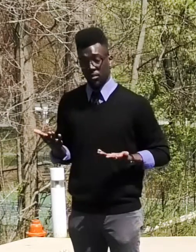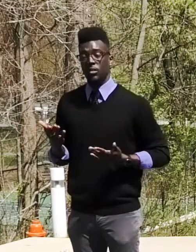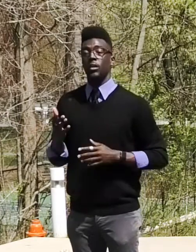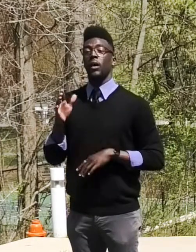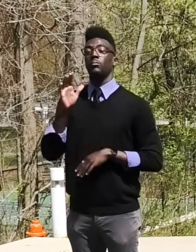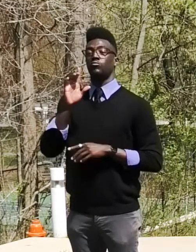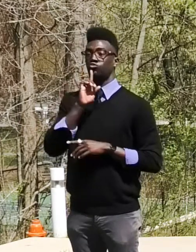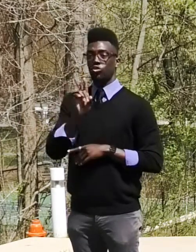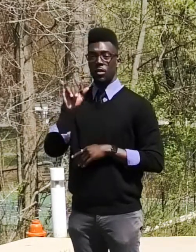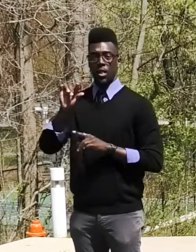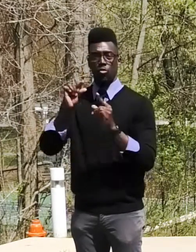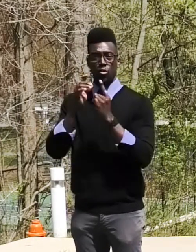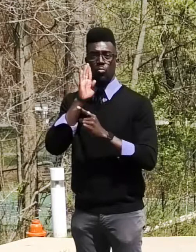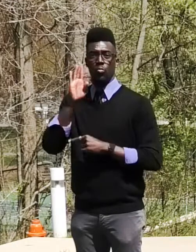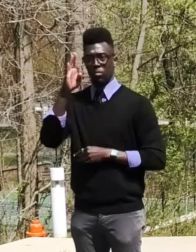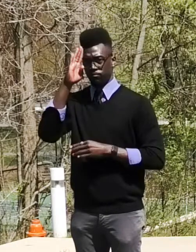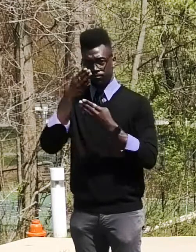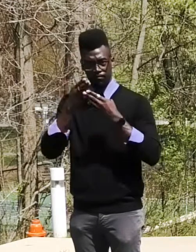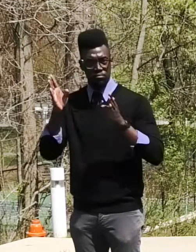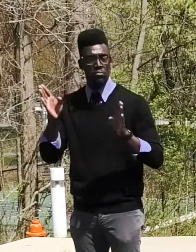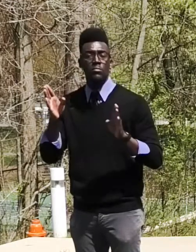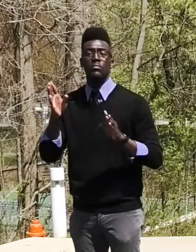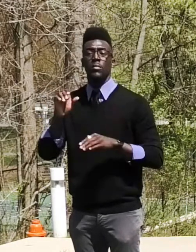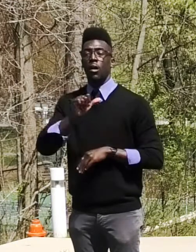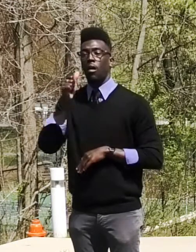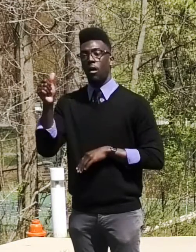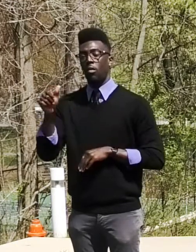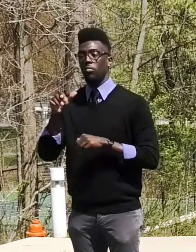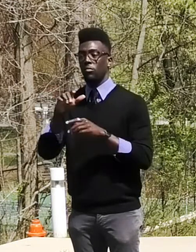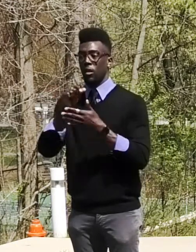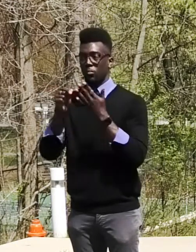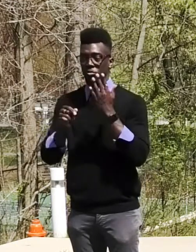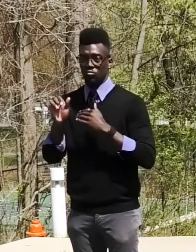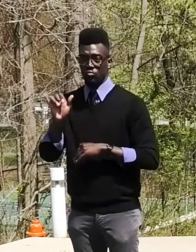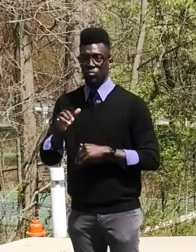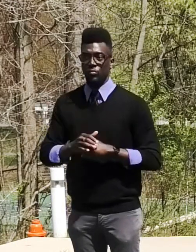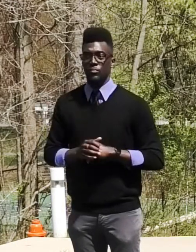group will, I'm sure, keep an open mind about any other options.